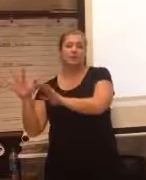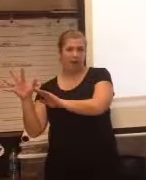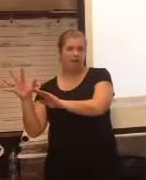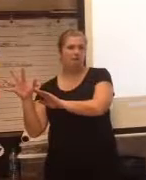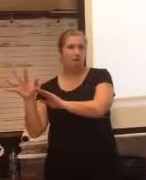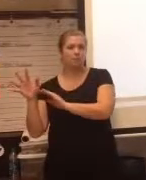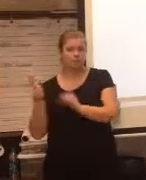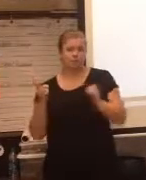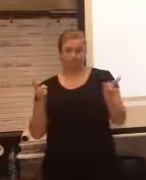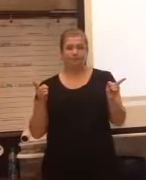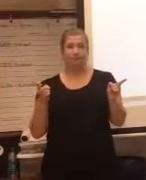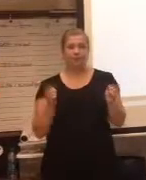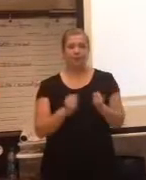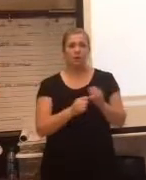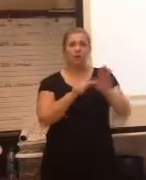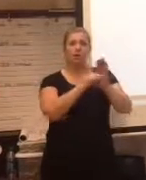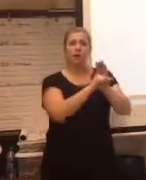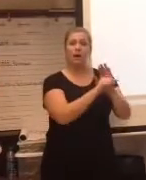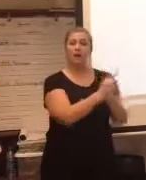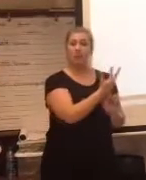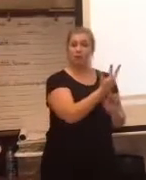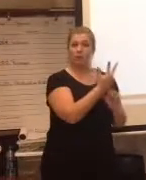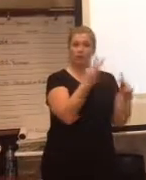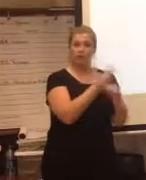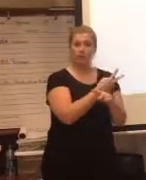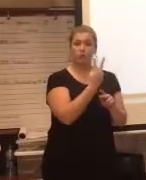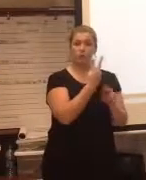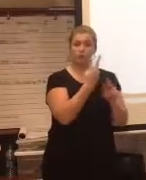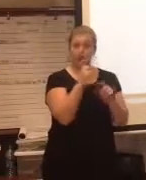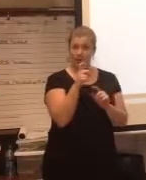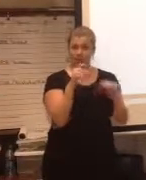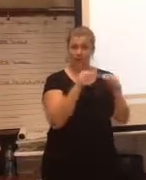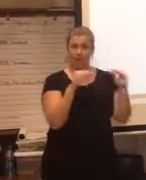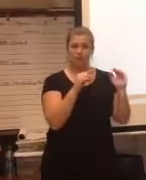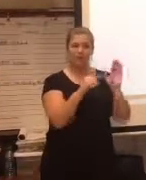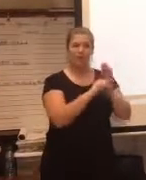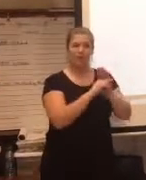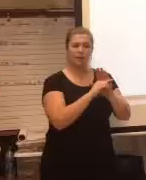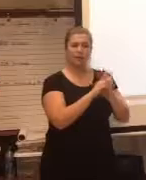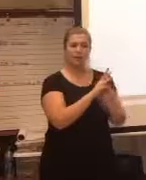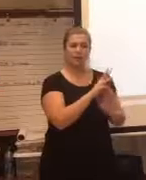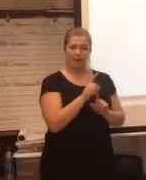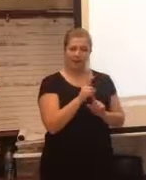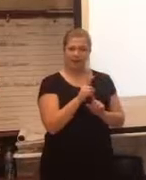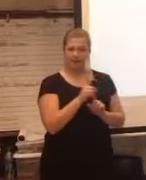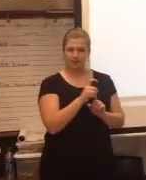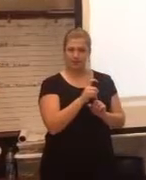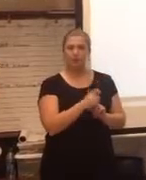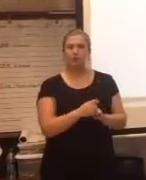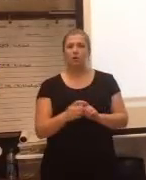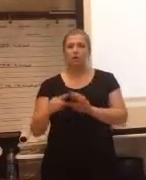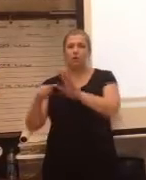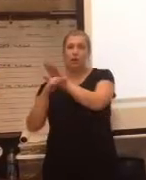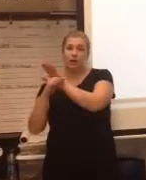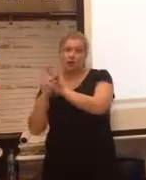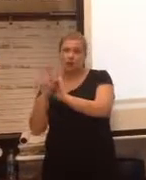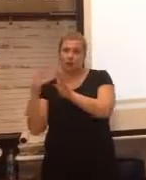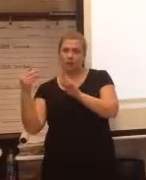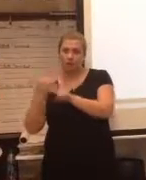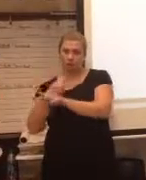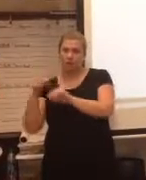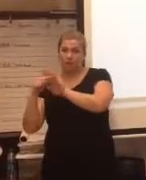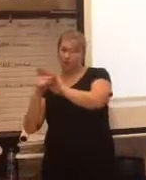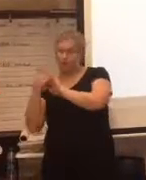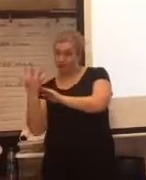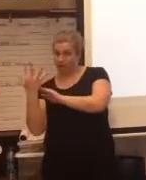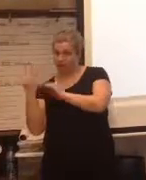5. Negative 3 times 2x gives us negative 6x, and negative 3 times negative